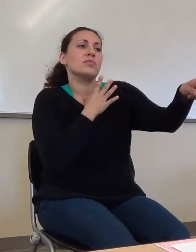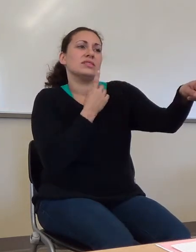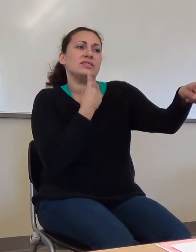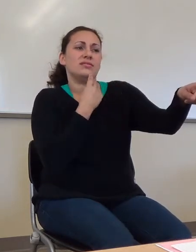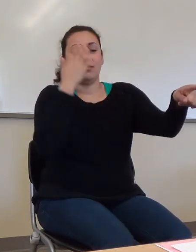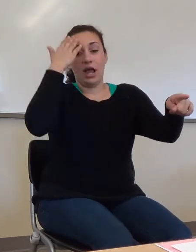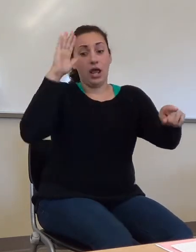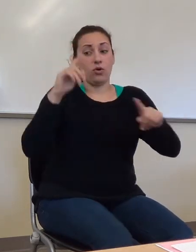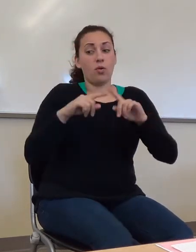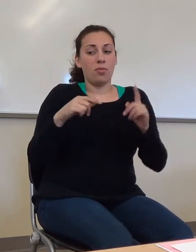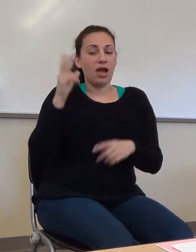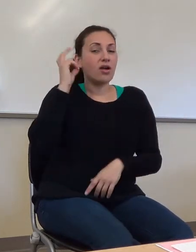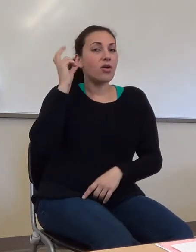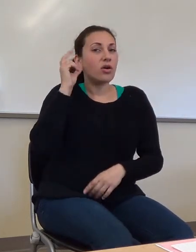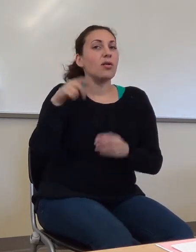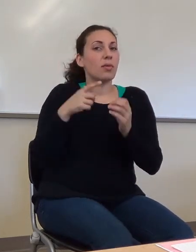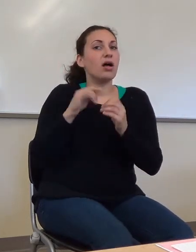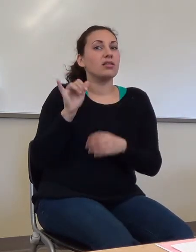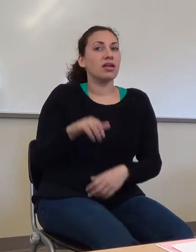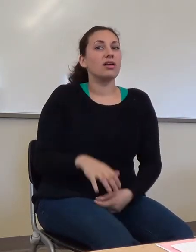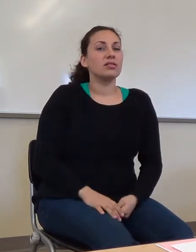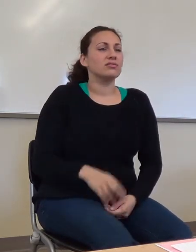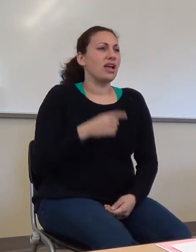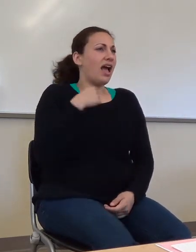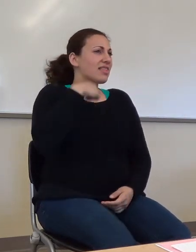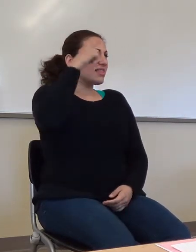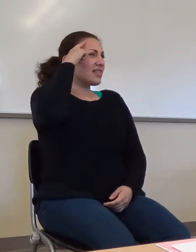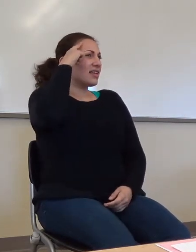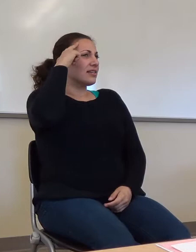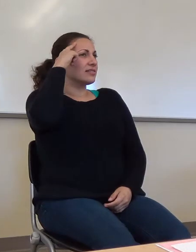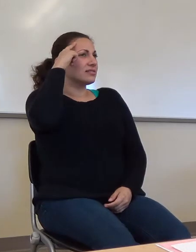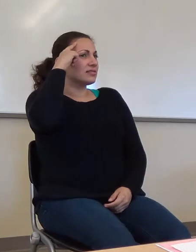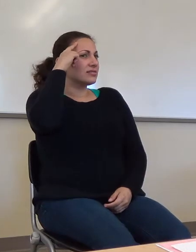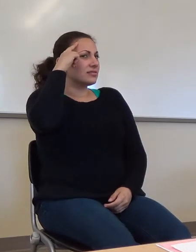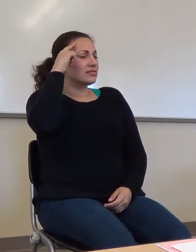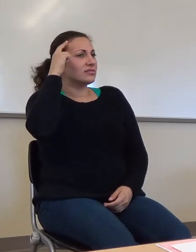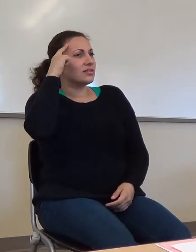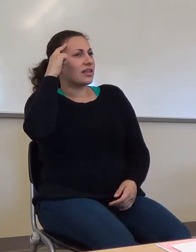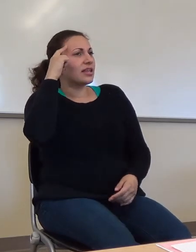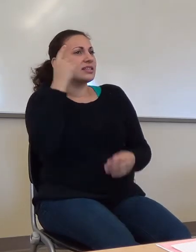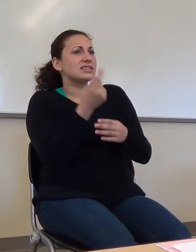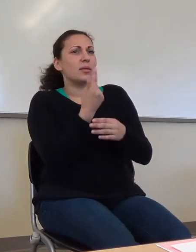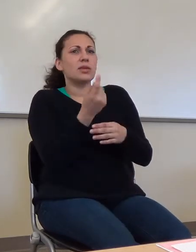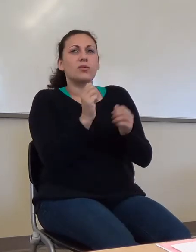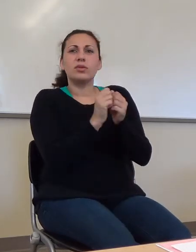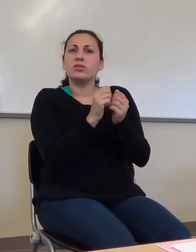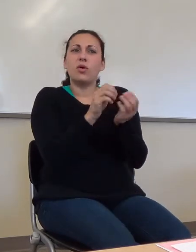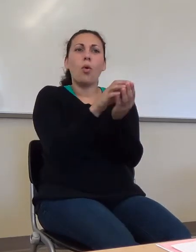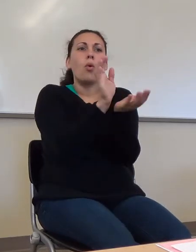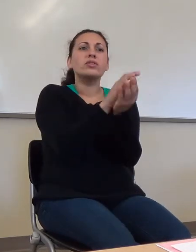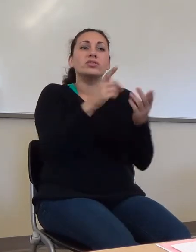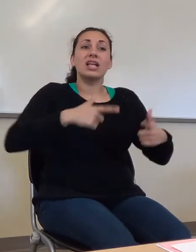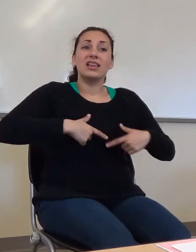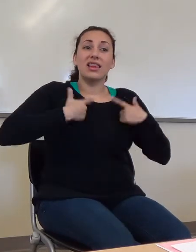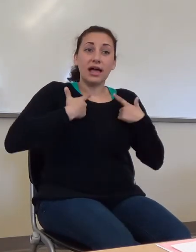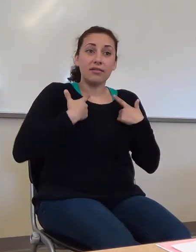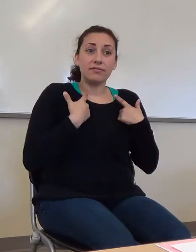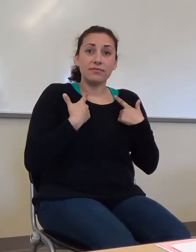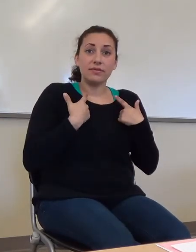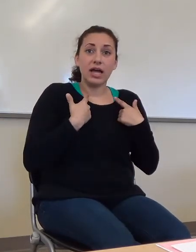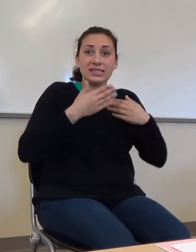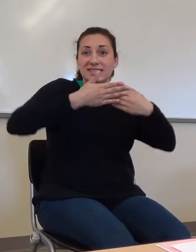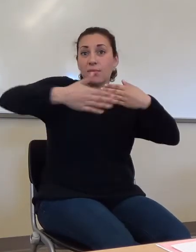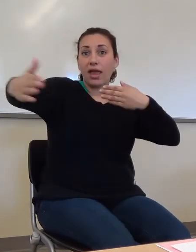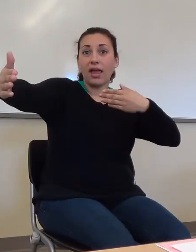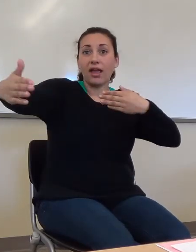but I've heard of that. Yeah, I think it actually had something, I've heard that it had something to do with just the oyster's lifespan,